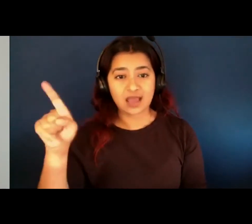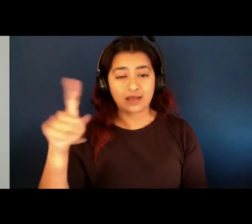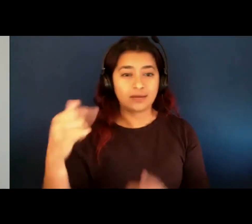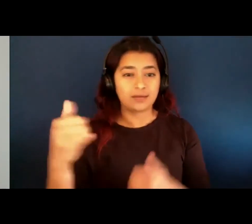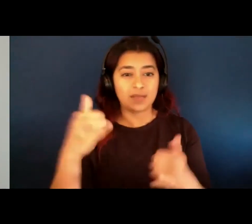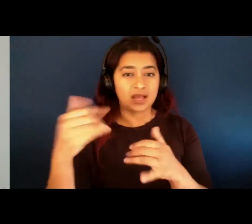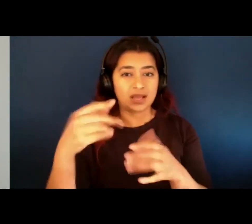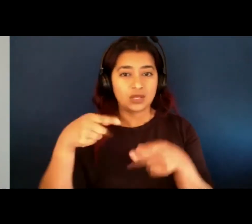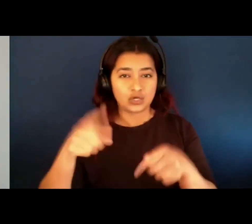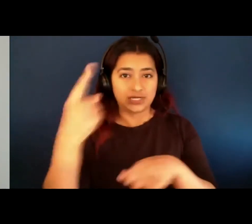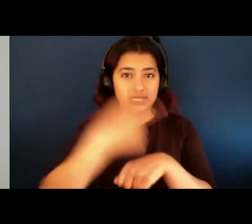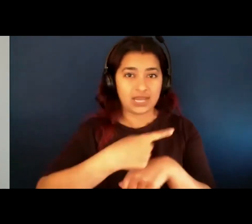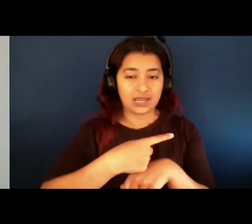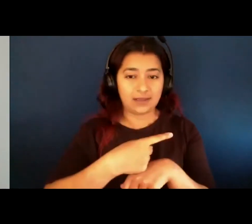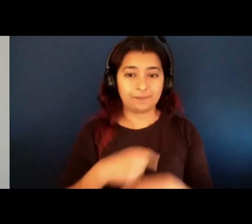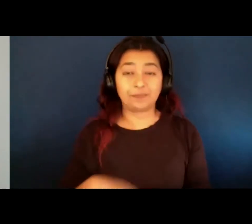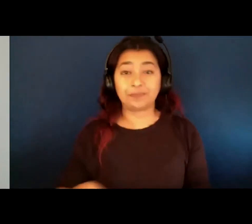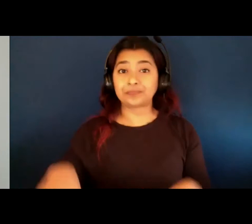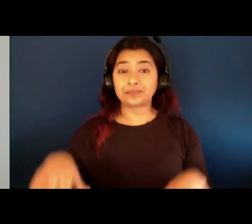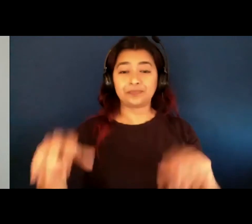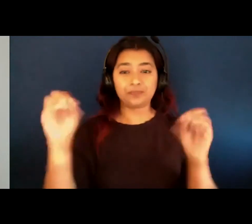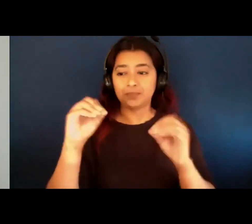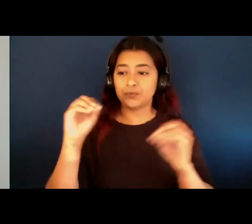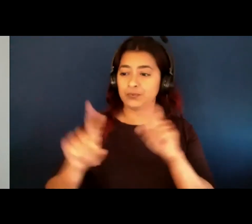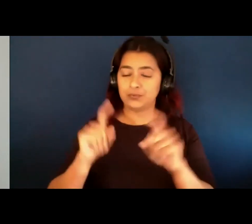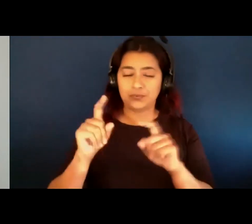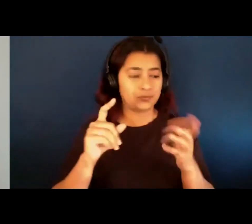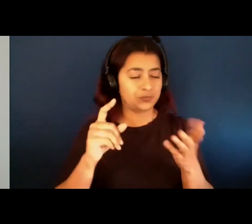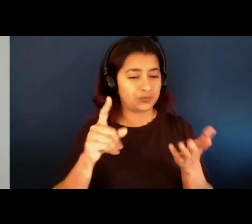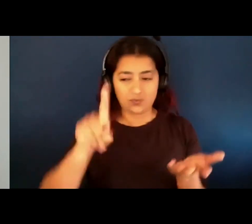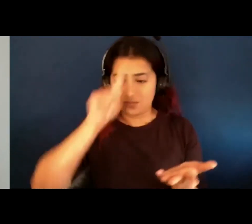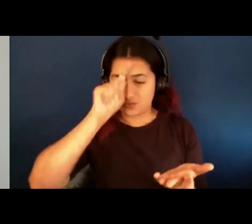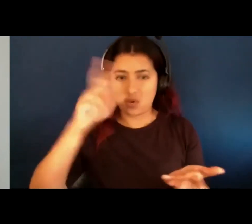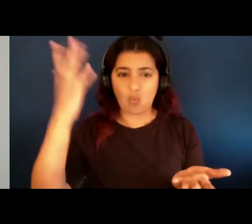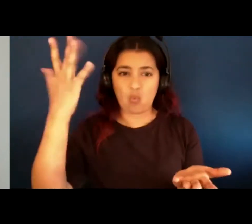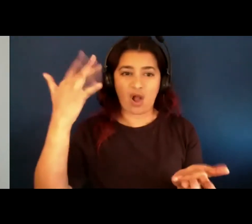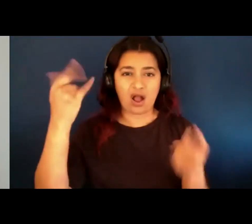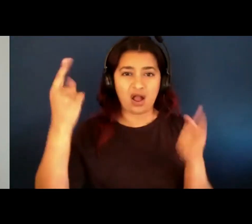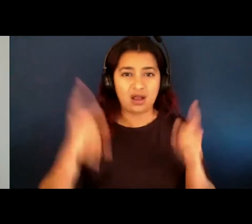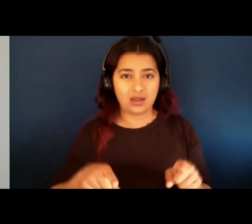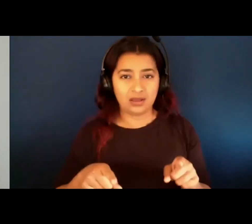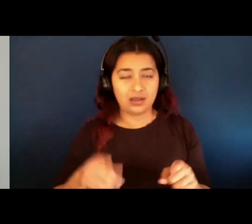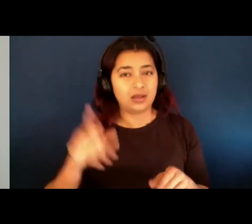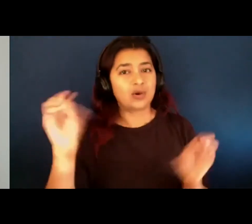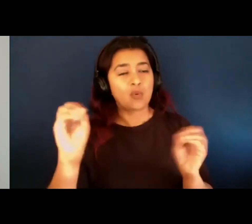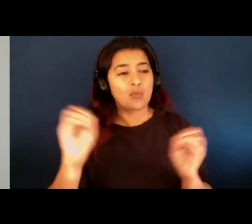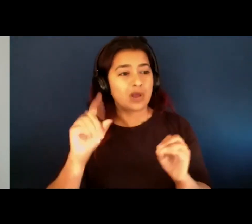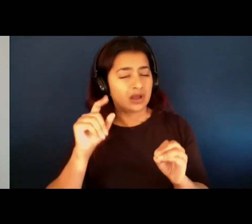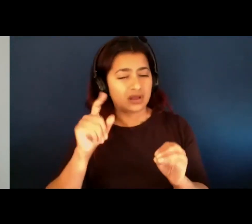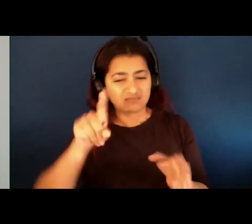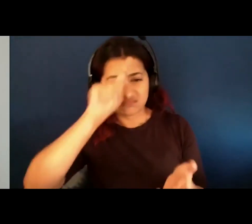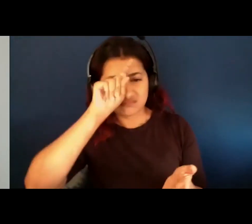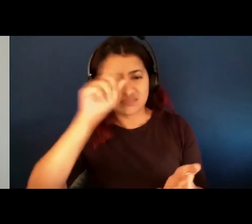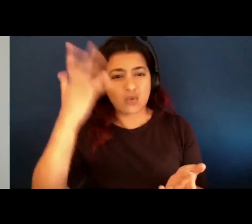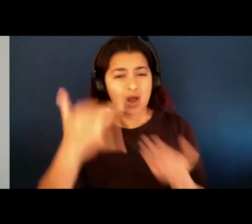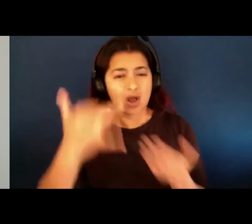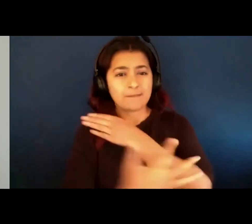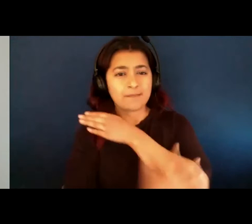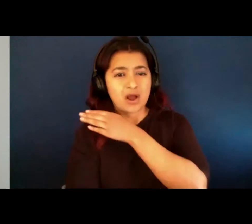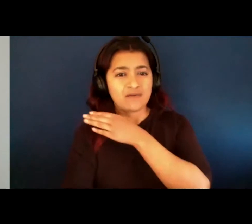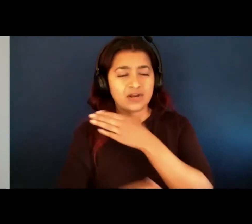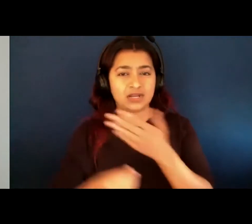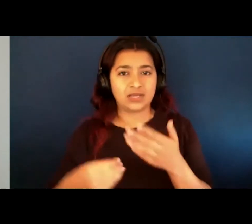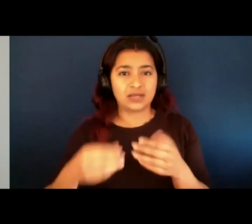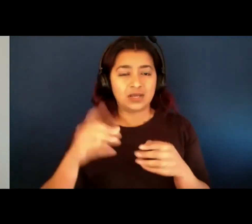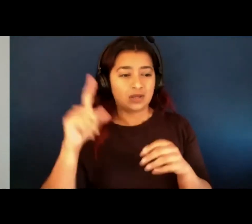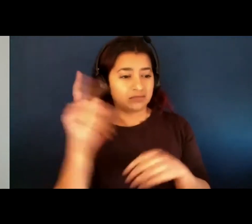night. No one questions the way things are. No one questions poverty. No one questions the body except doctors, because